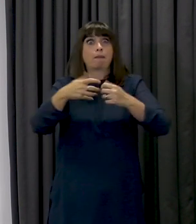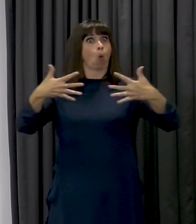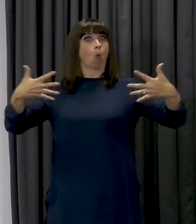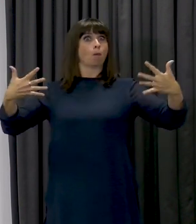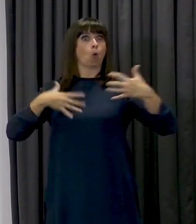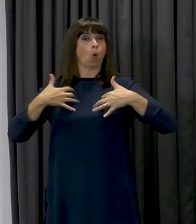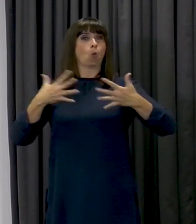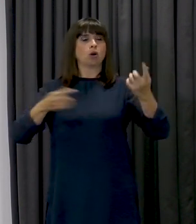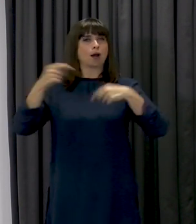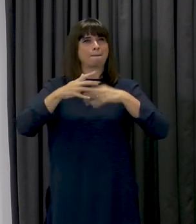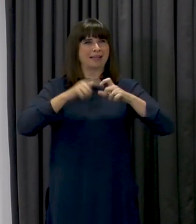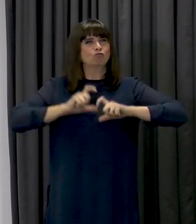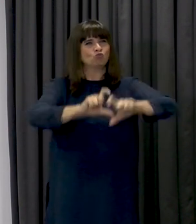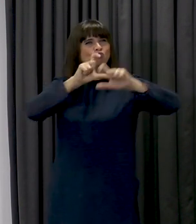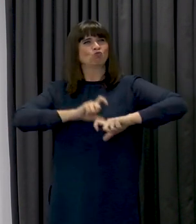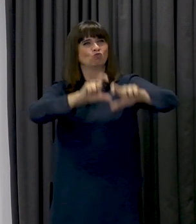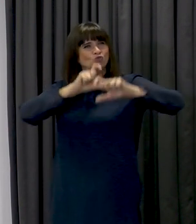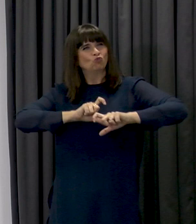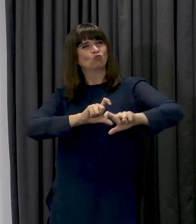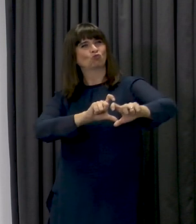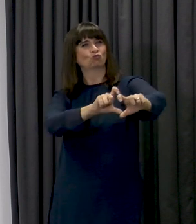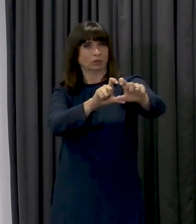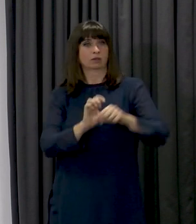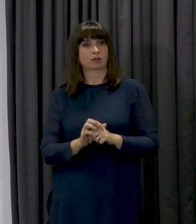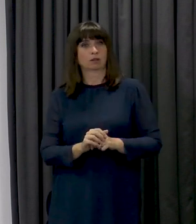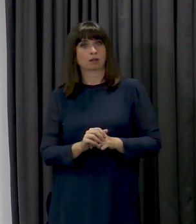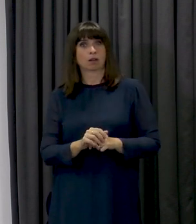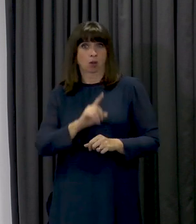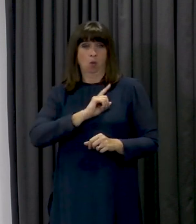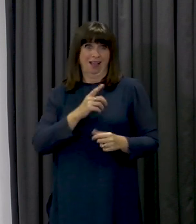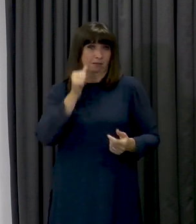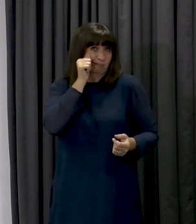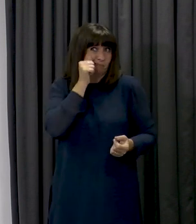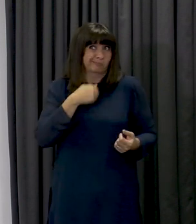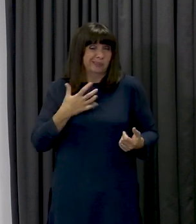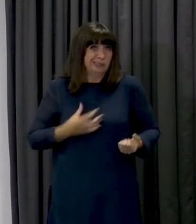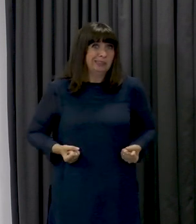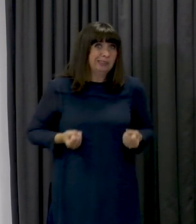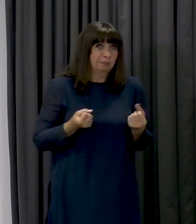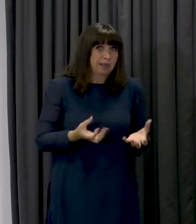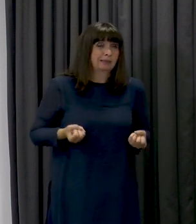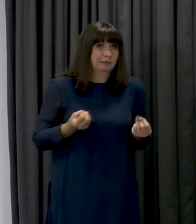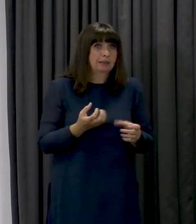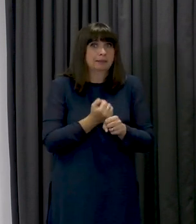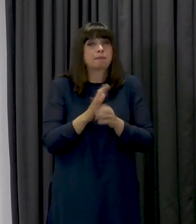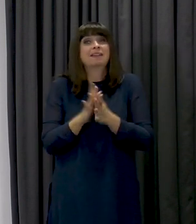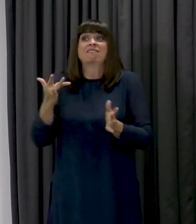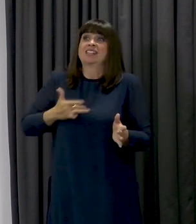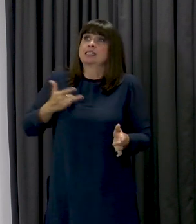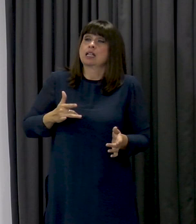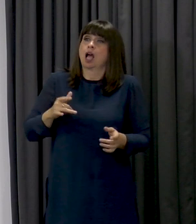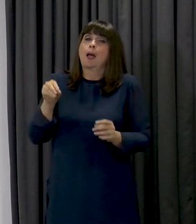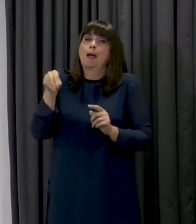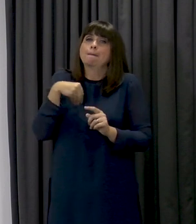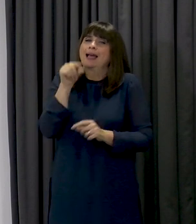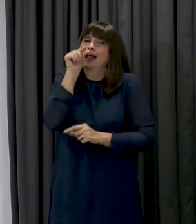we make it sustainable, how we distribute the costs that are involved in making that industry sustainable seems